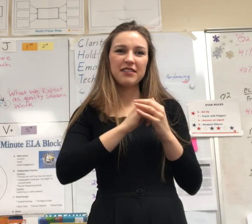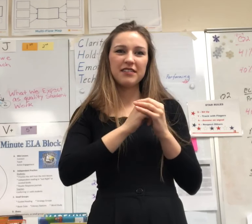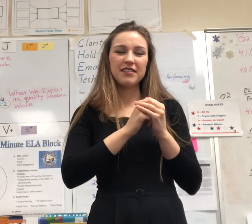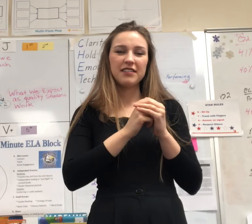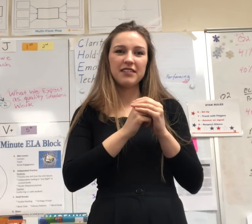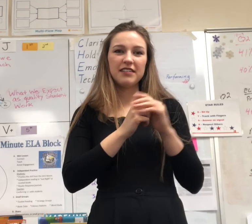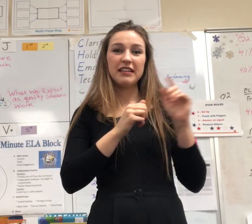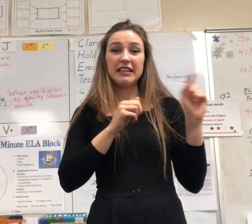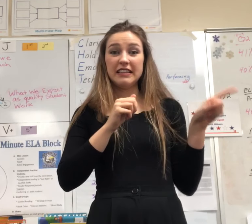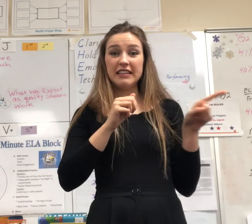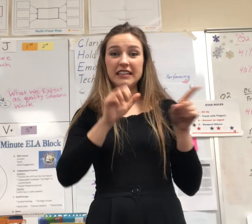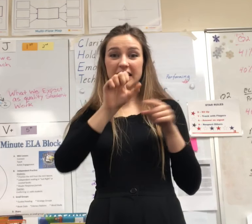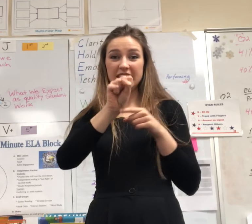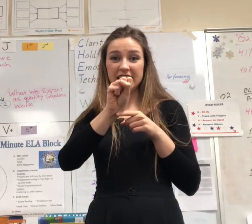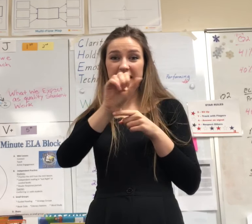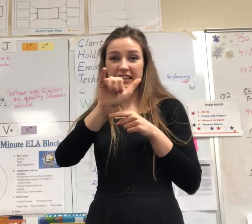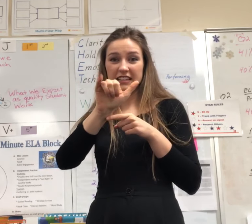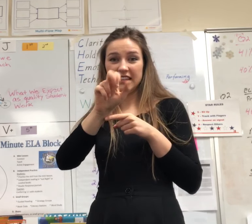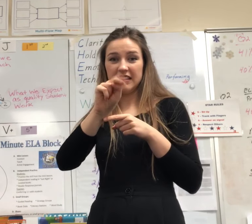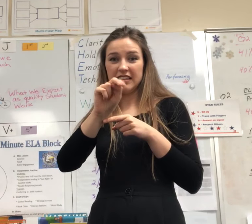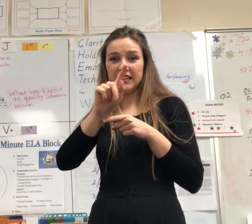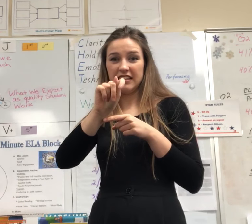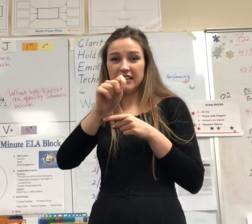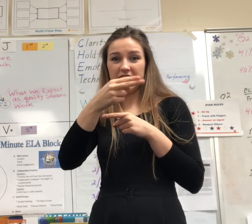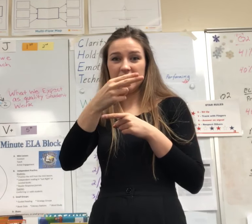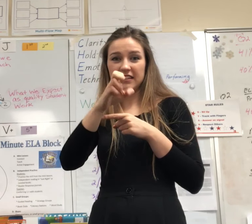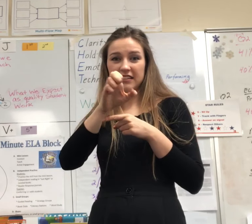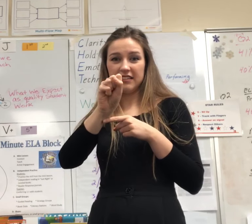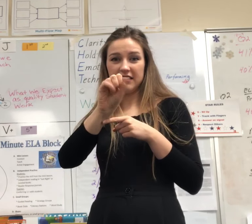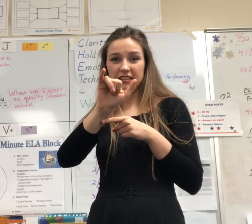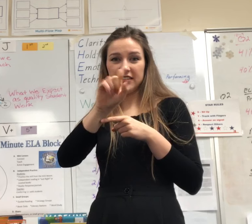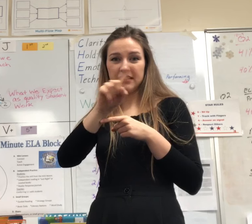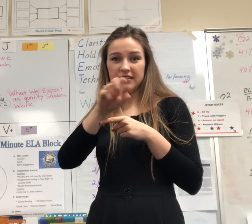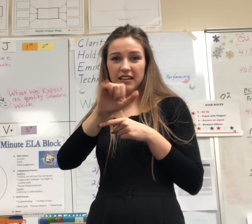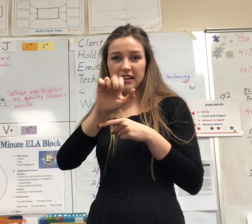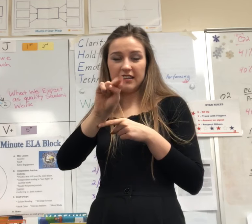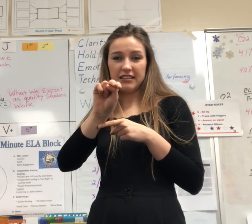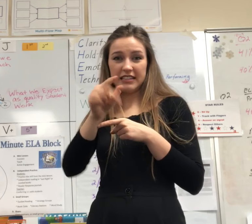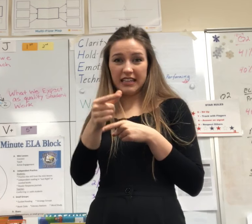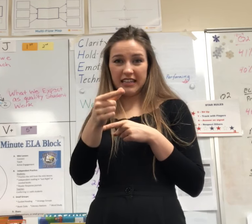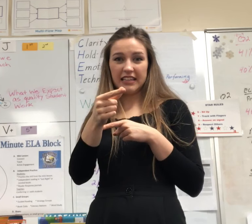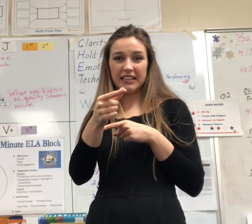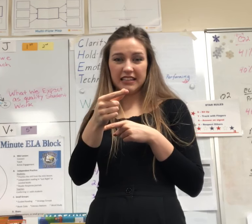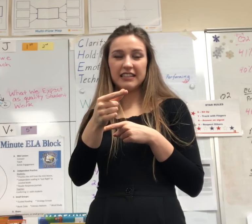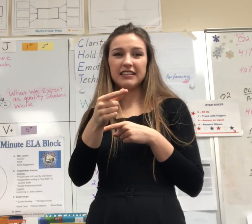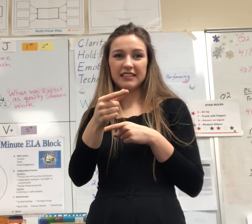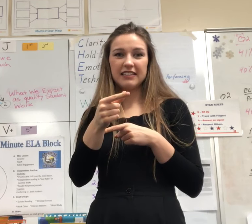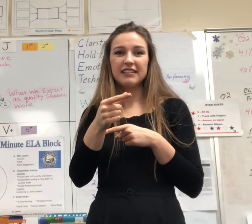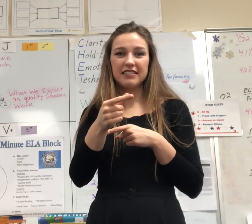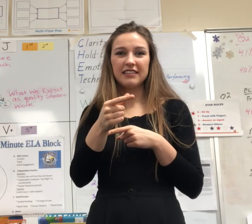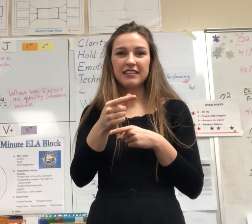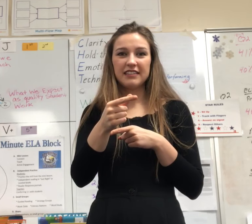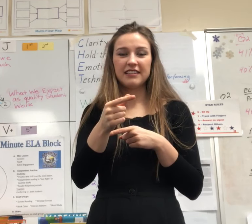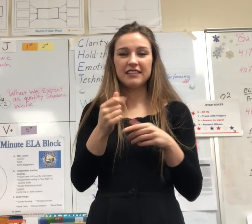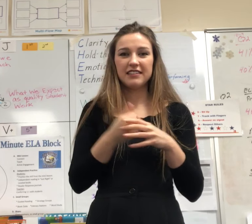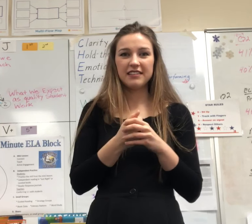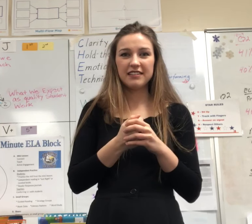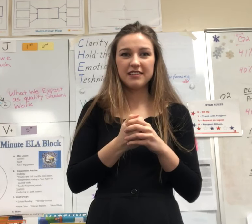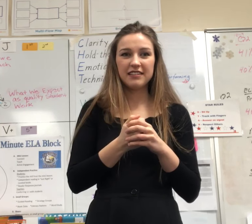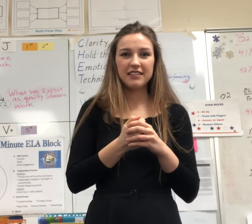synthesizing. We got some new ideas, and tell me some things you found out from our reading that